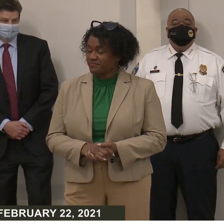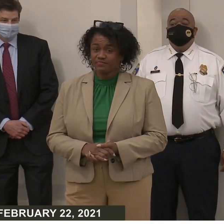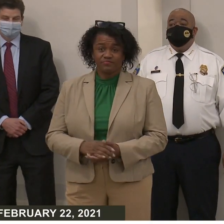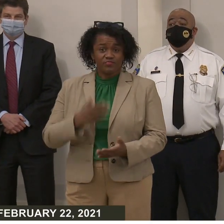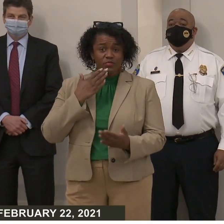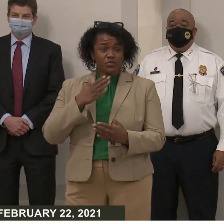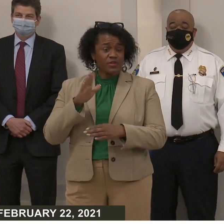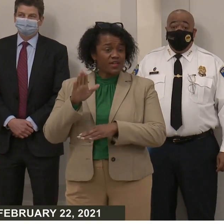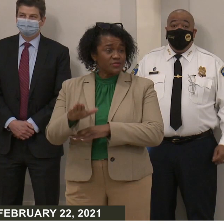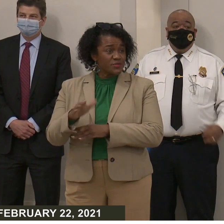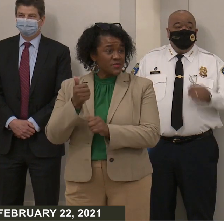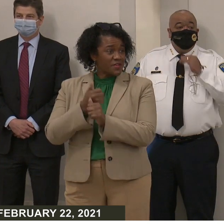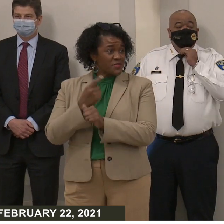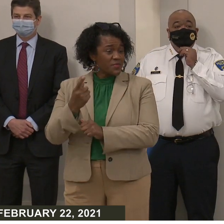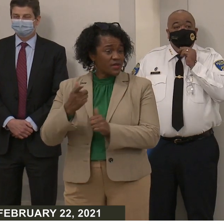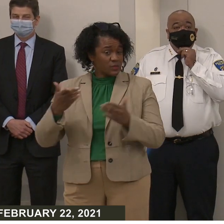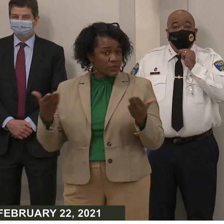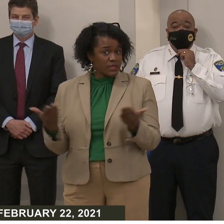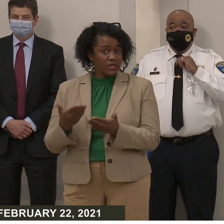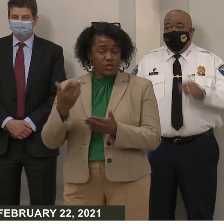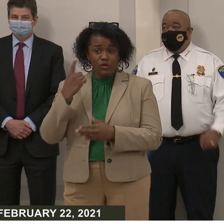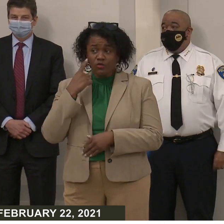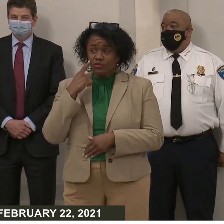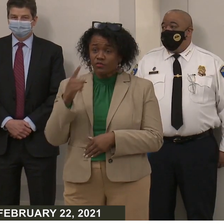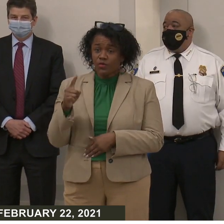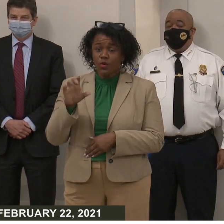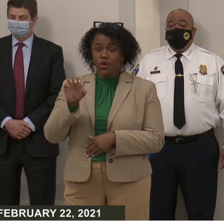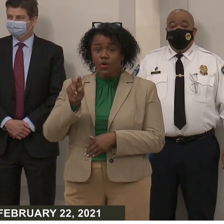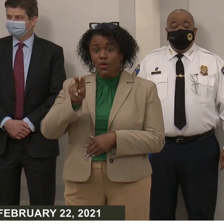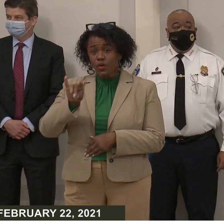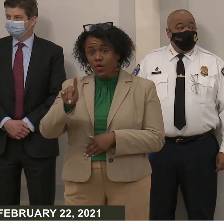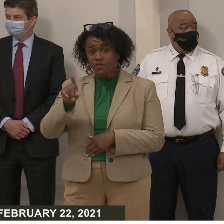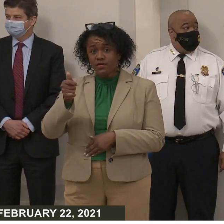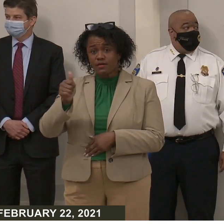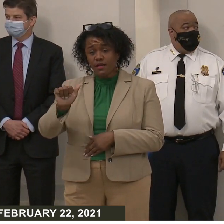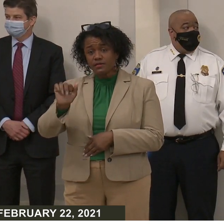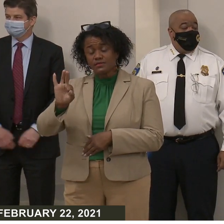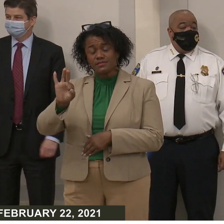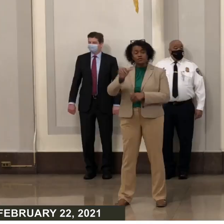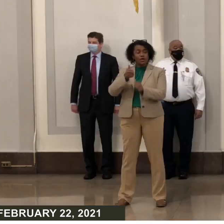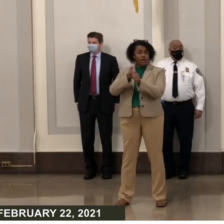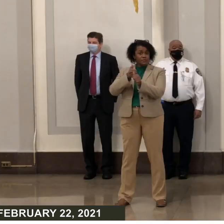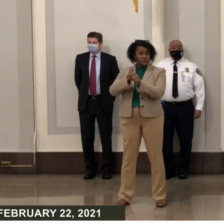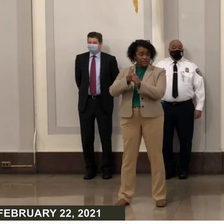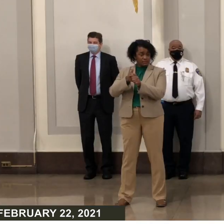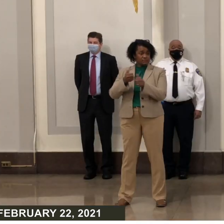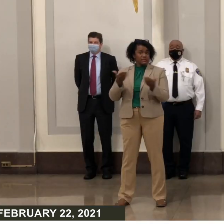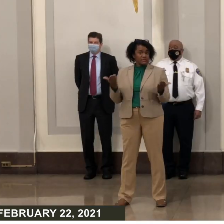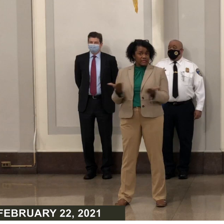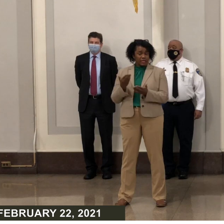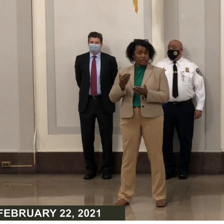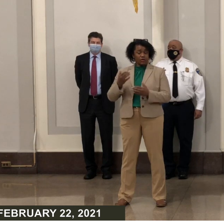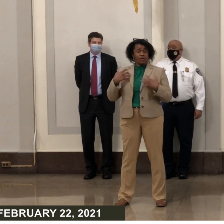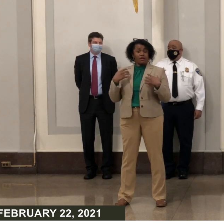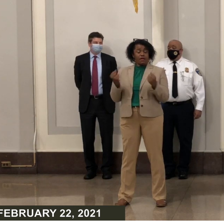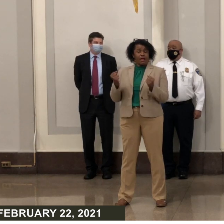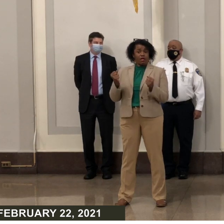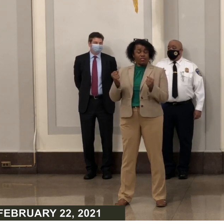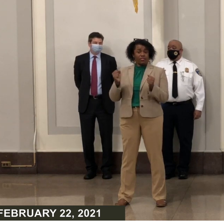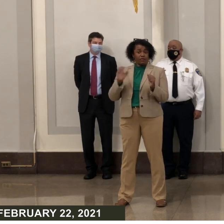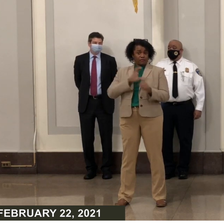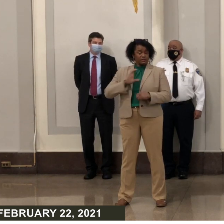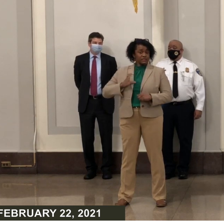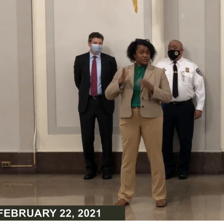Good afternoon, everybody. We're here for a COVID-19 update. I am joined today by our Health Commissioner, Dr.